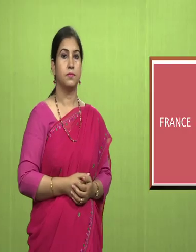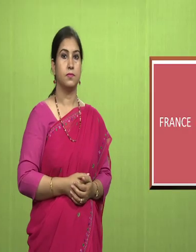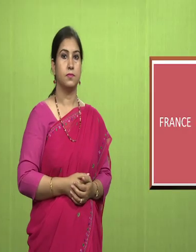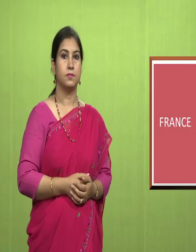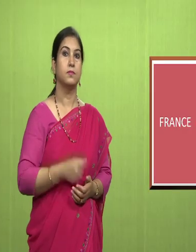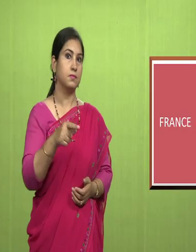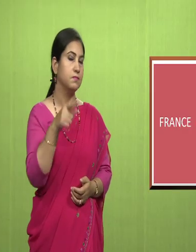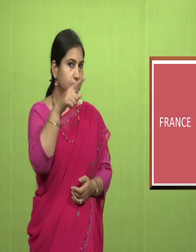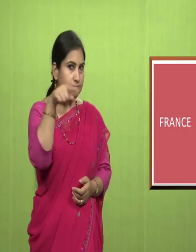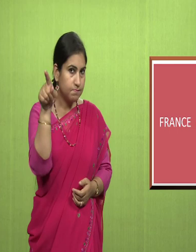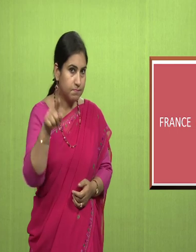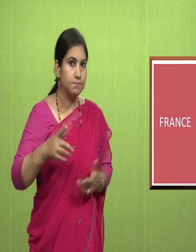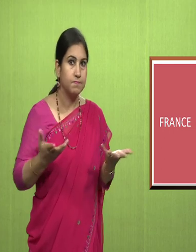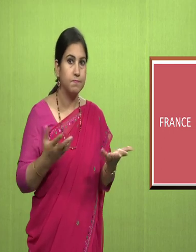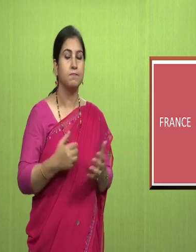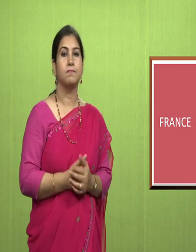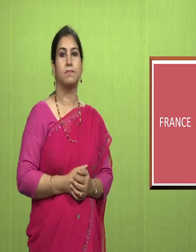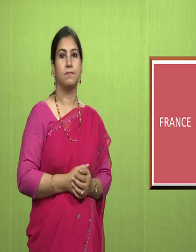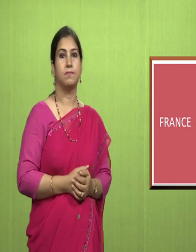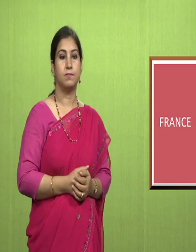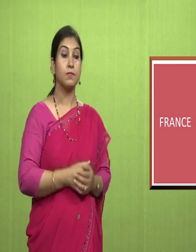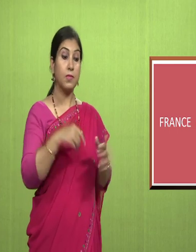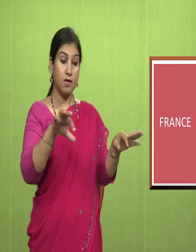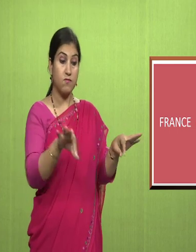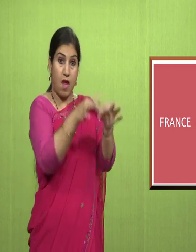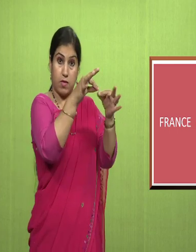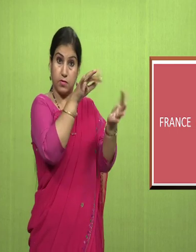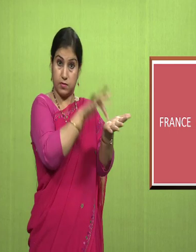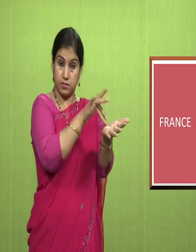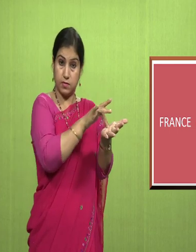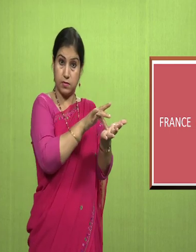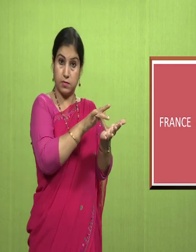Correct. You are right. France is located in Europe.